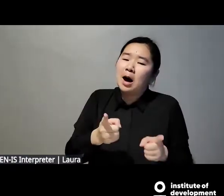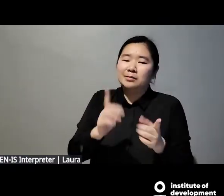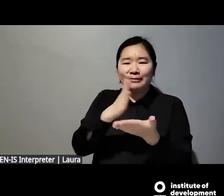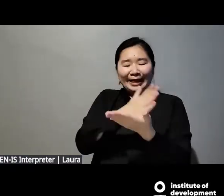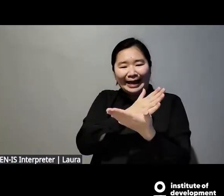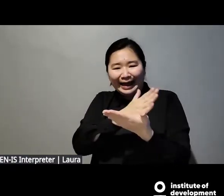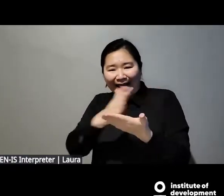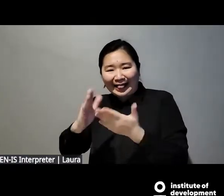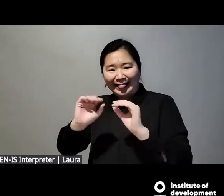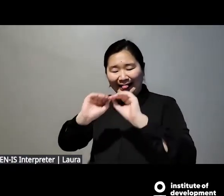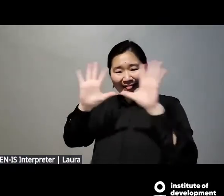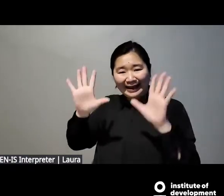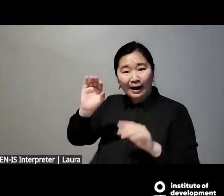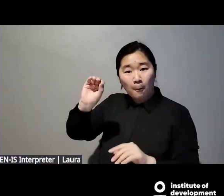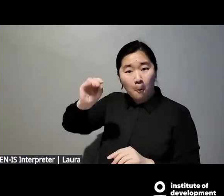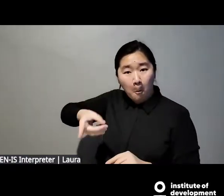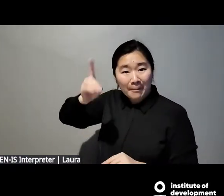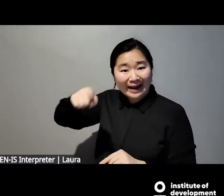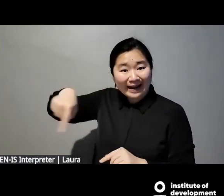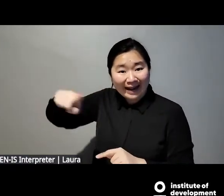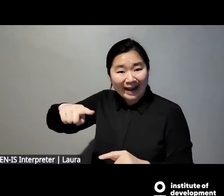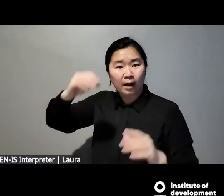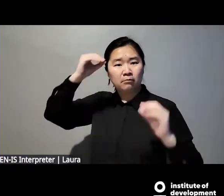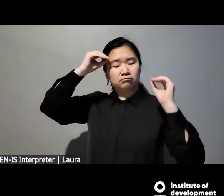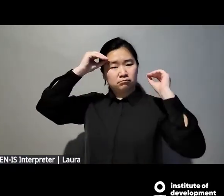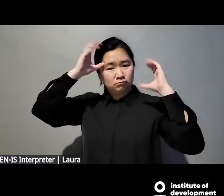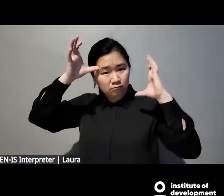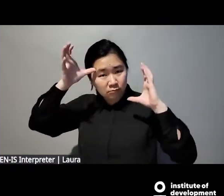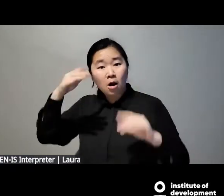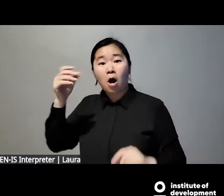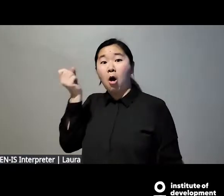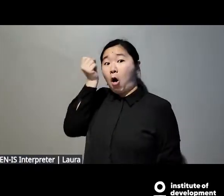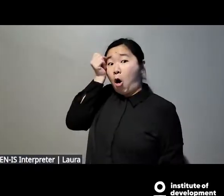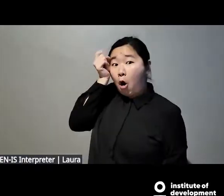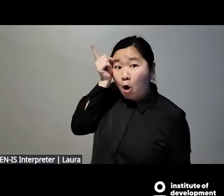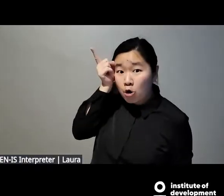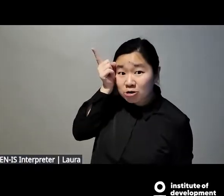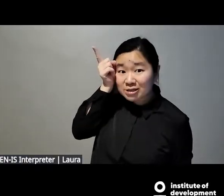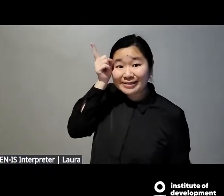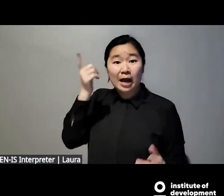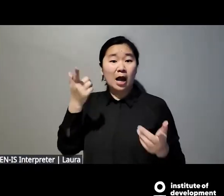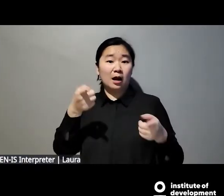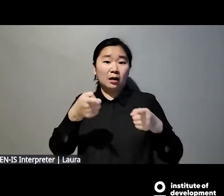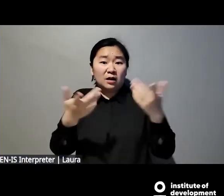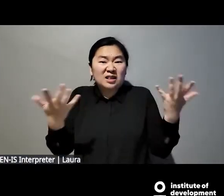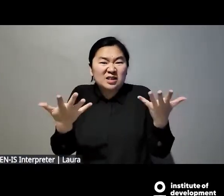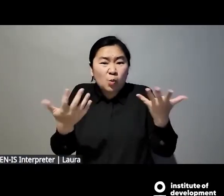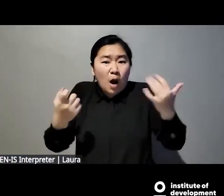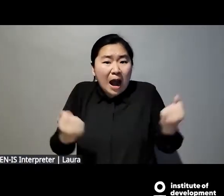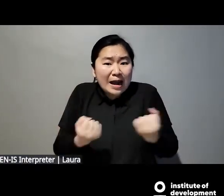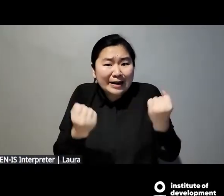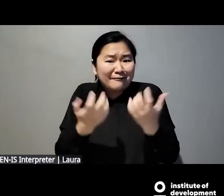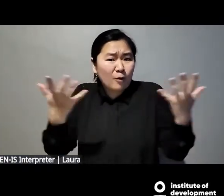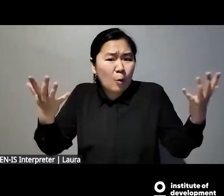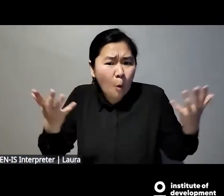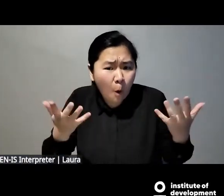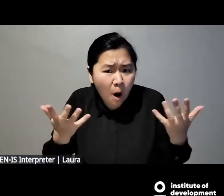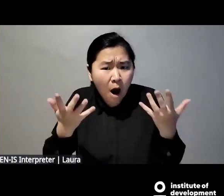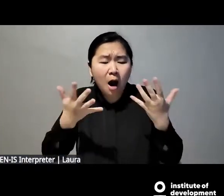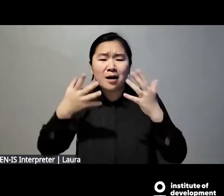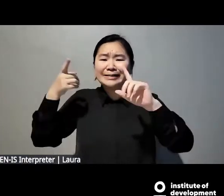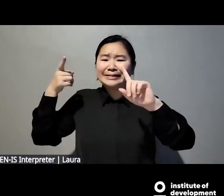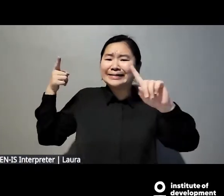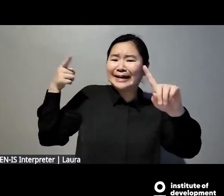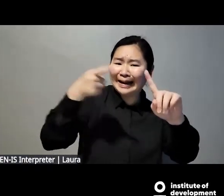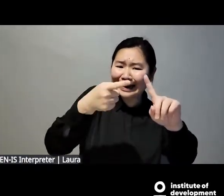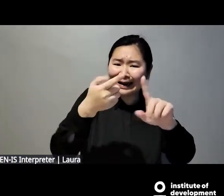to building. Another challenge is that OPD and INGO workers have different access to